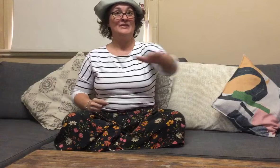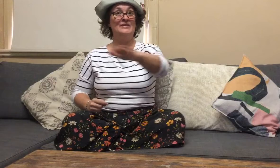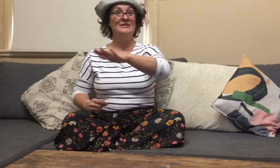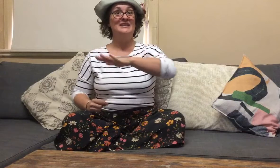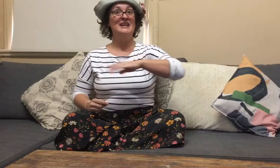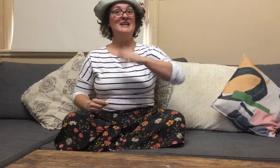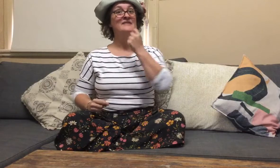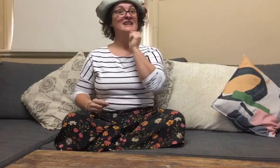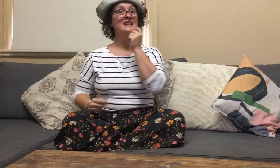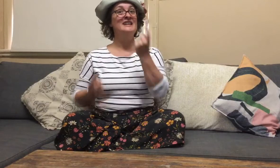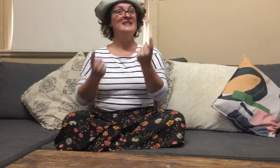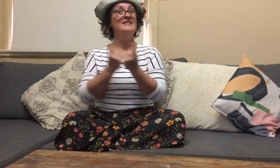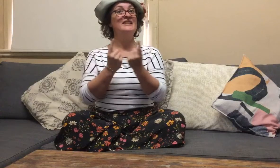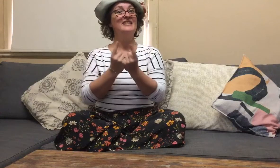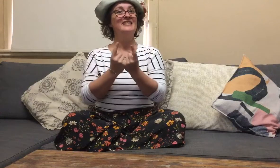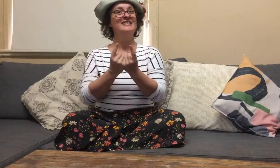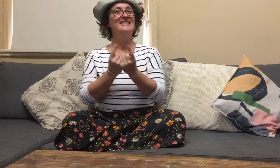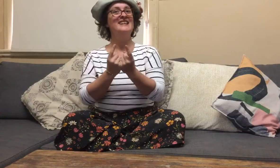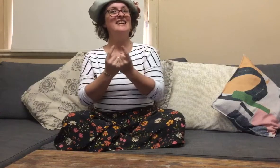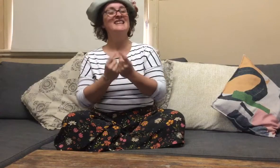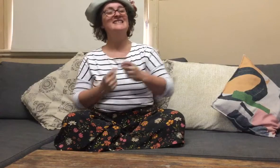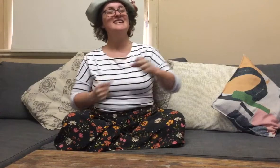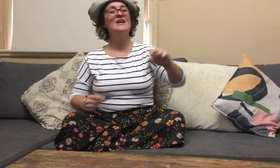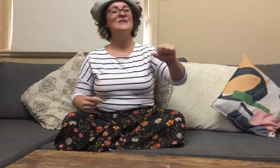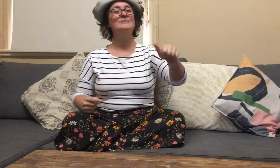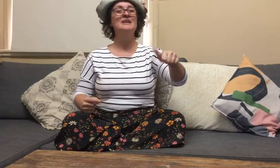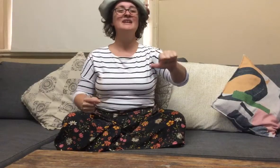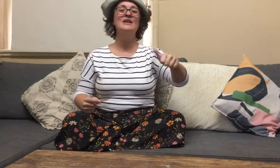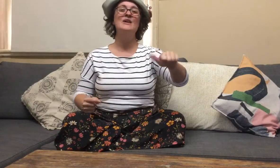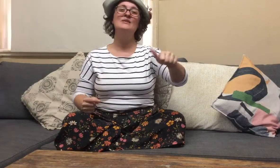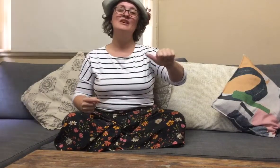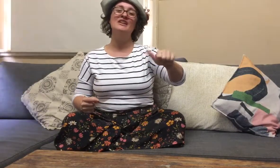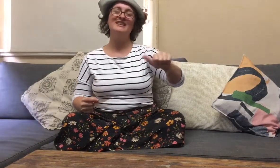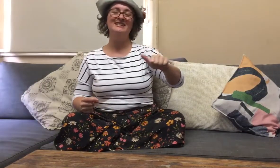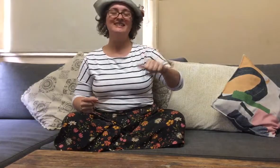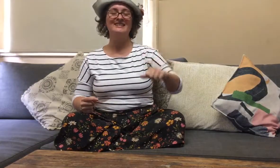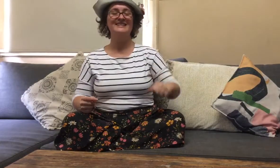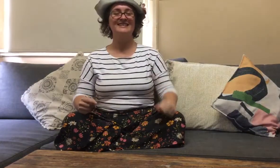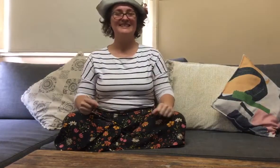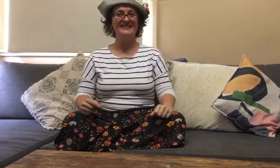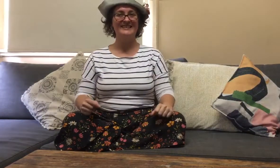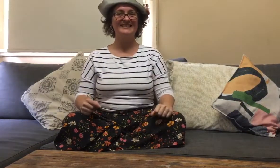because every little thing is gonna be alright.